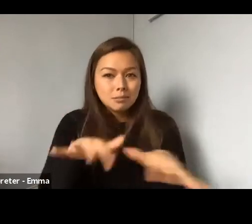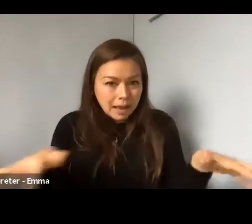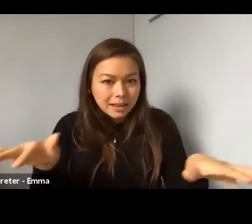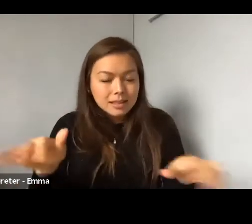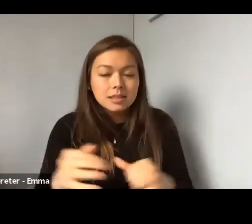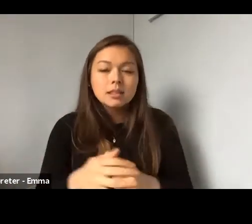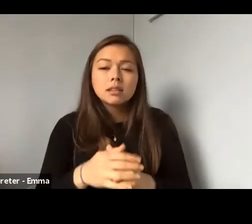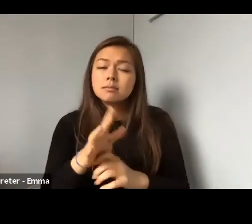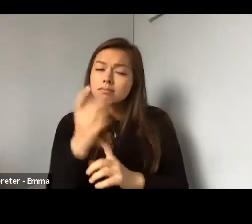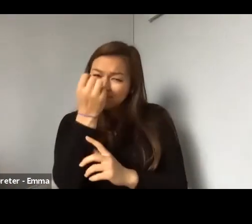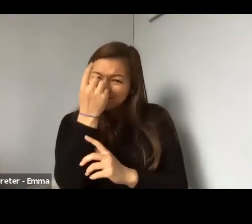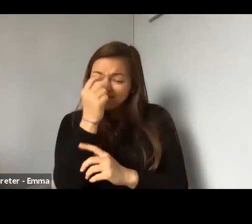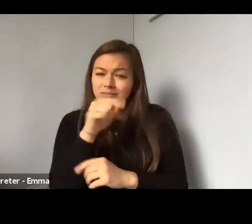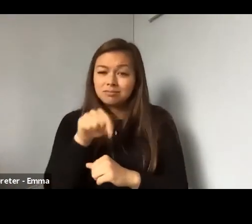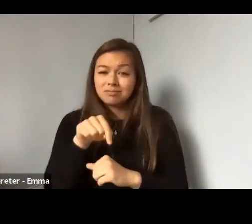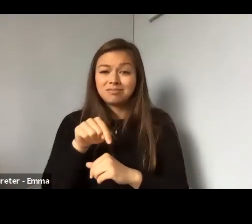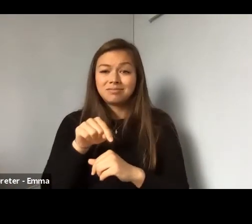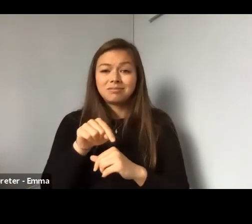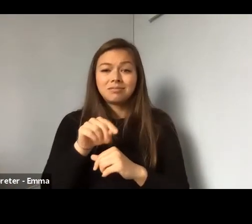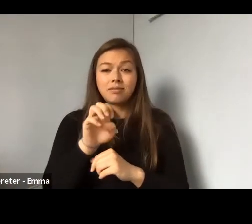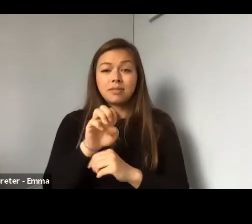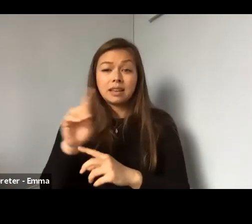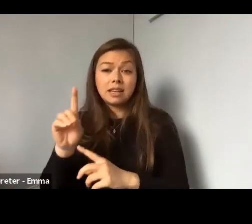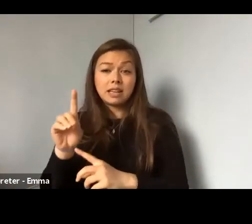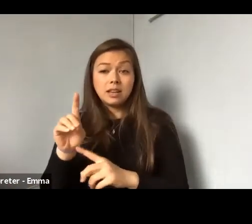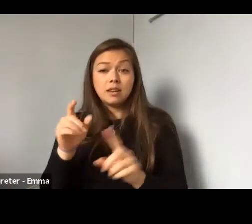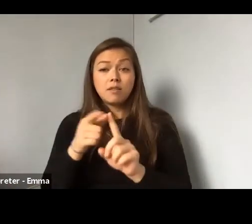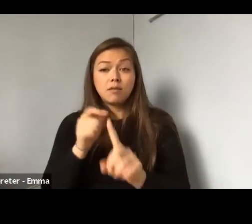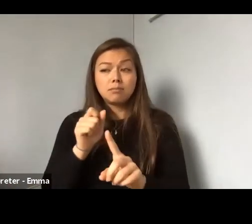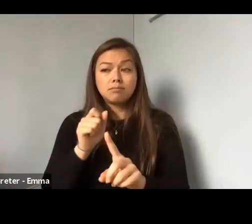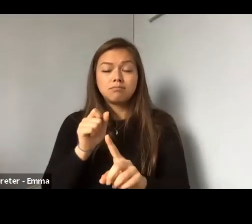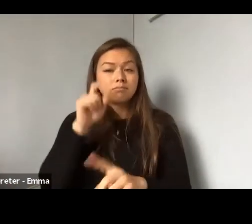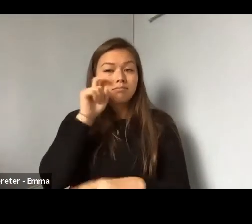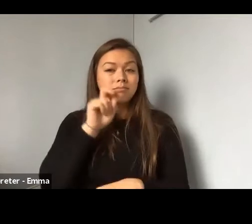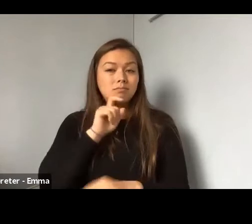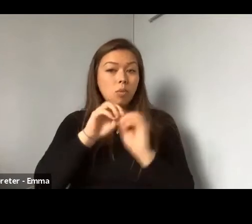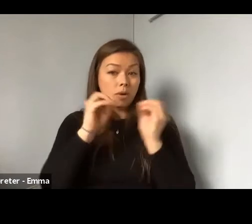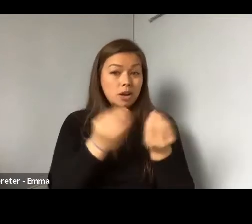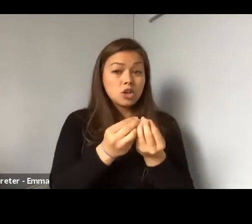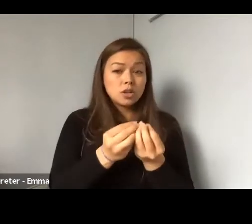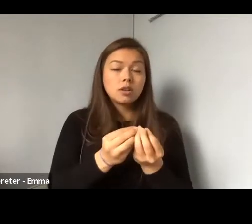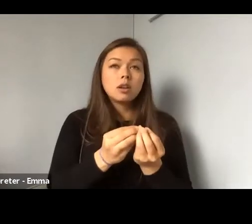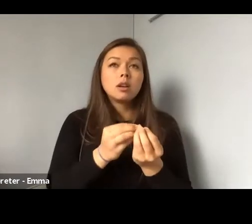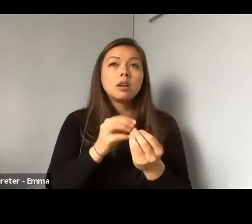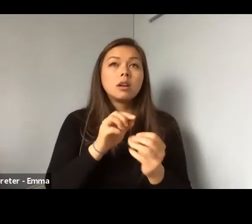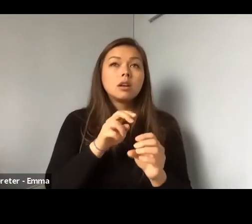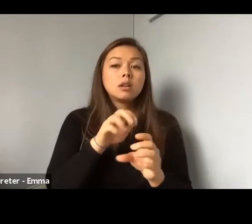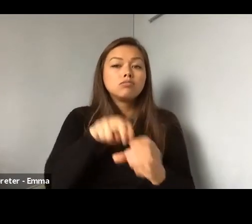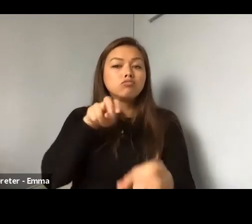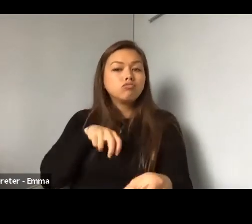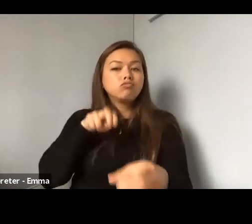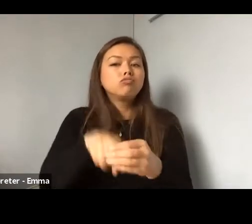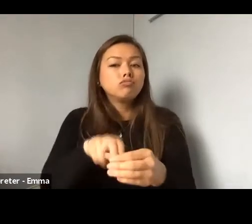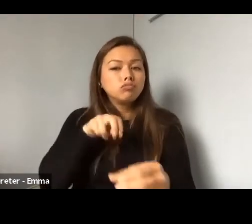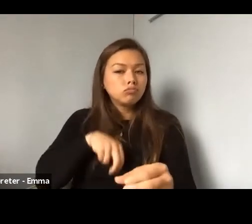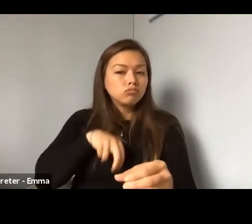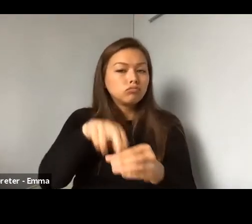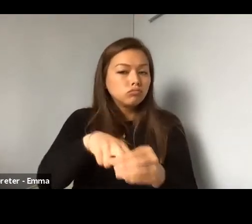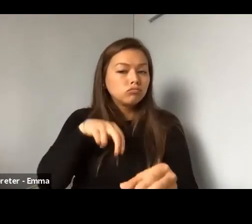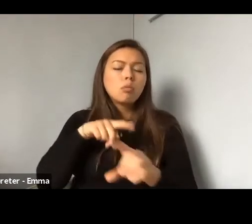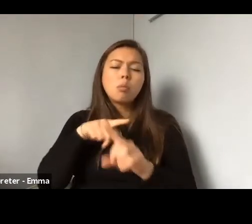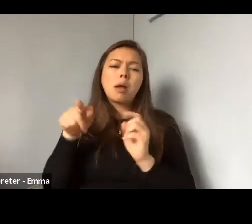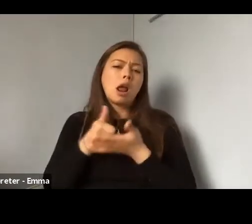gender-based violence organizations dropped in and out and really did help along with this feeling of comfortability. And then over